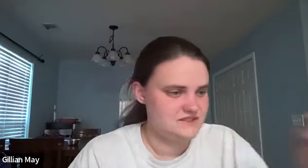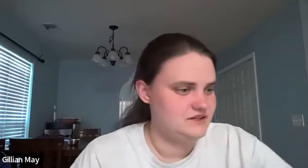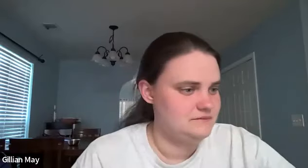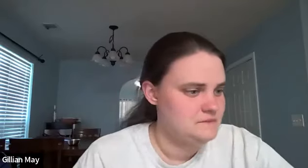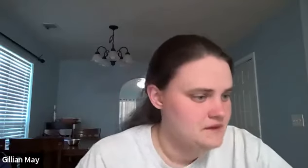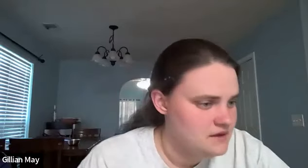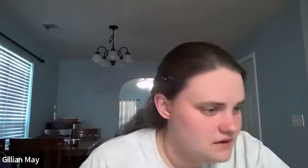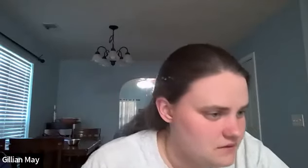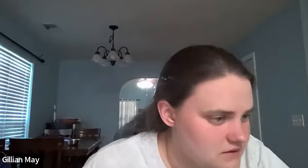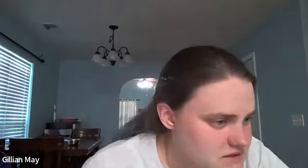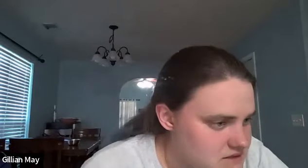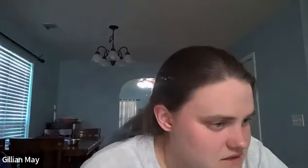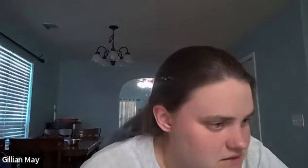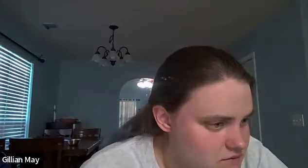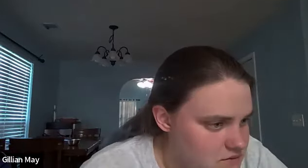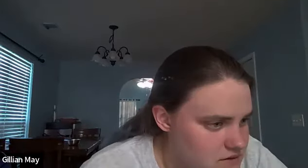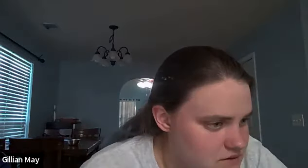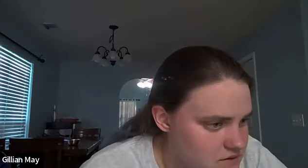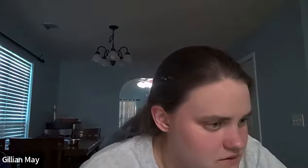Good. All right, let's see.